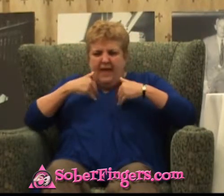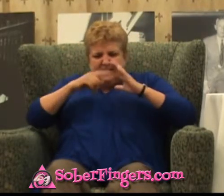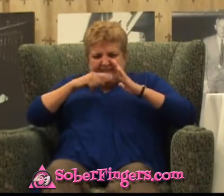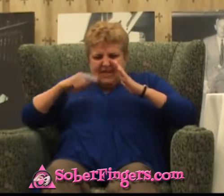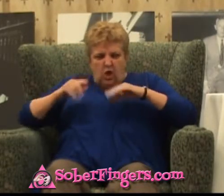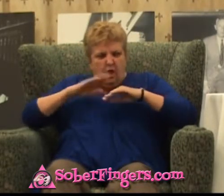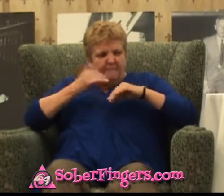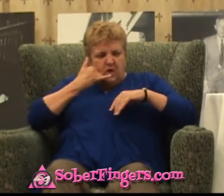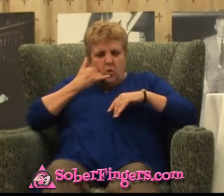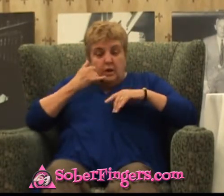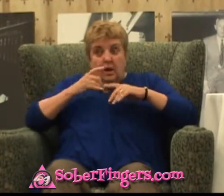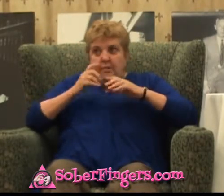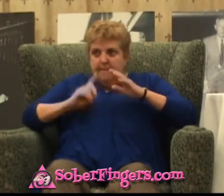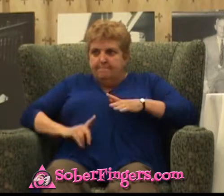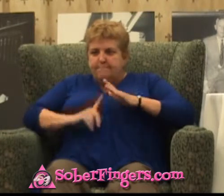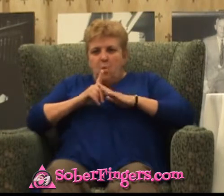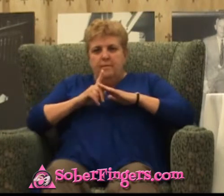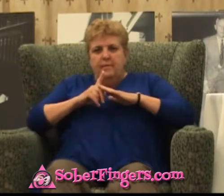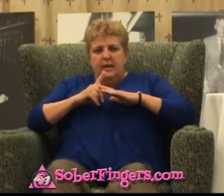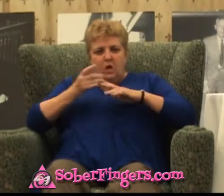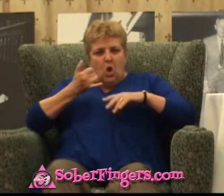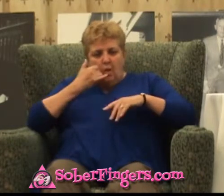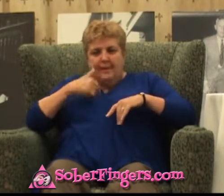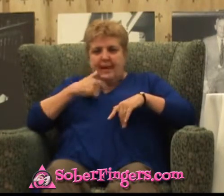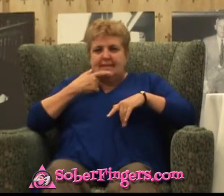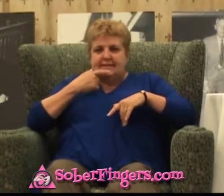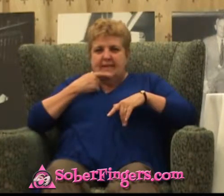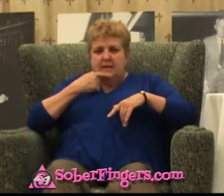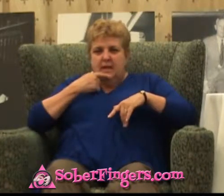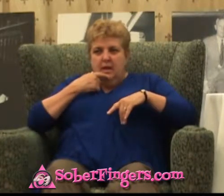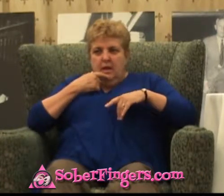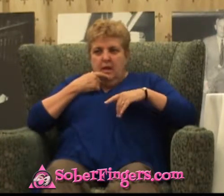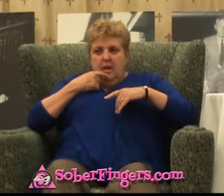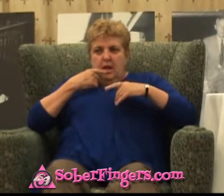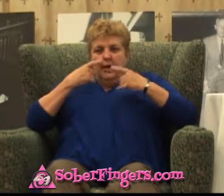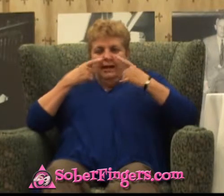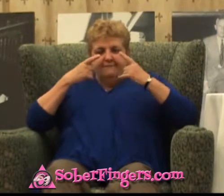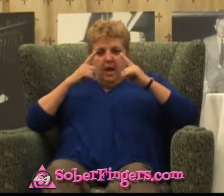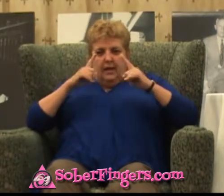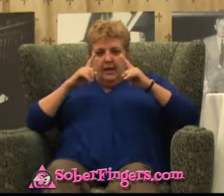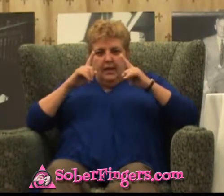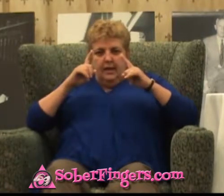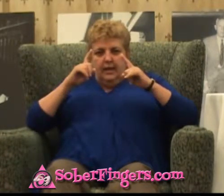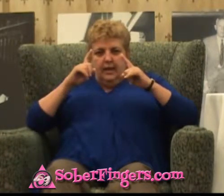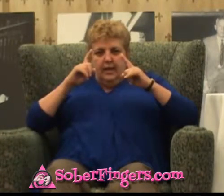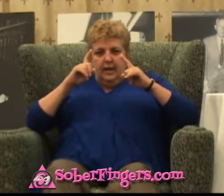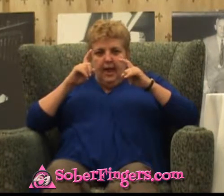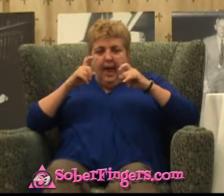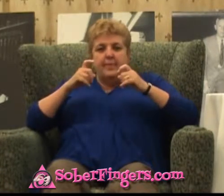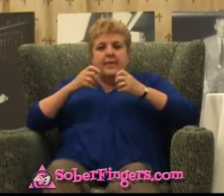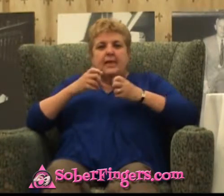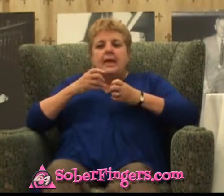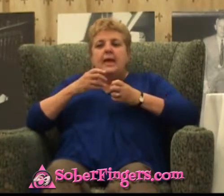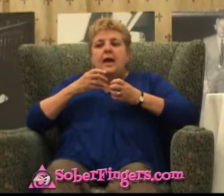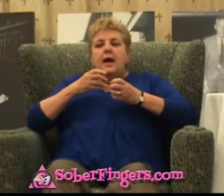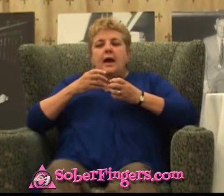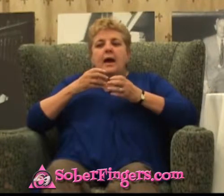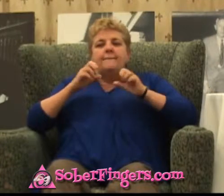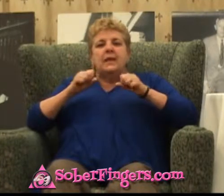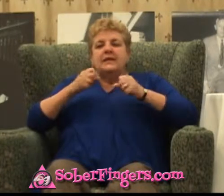and he said, how you doing? And I finally had the humility absolutely necessary to tell you the truth. And I said, I'm not doing so well. I've gotten